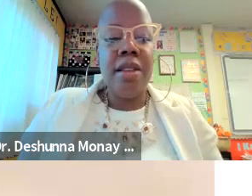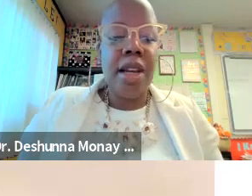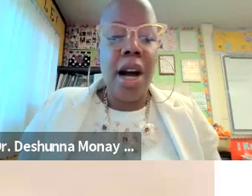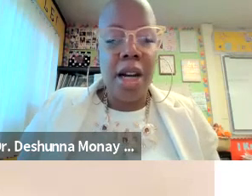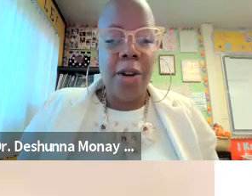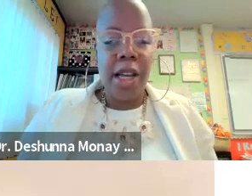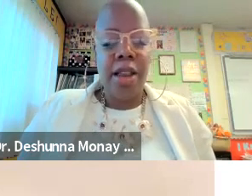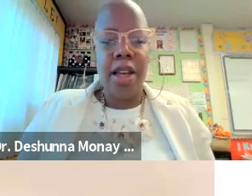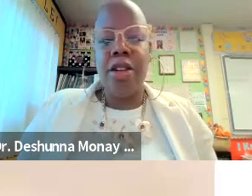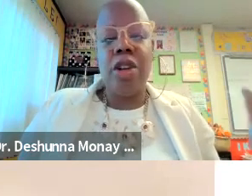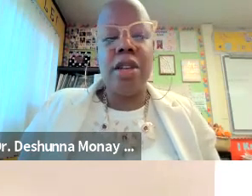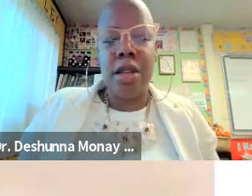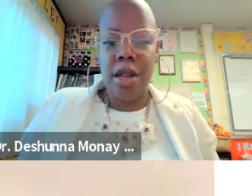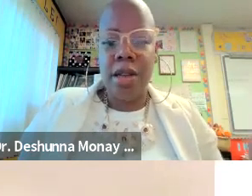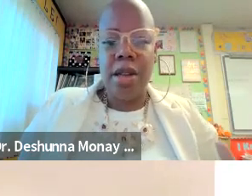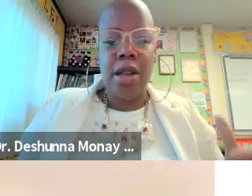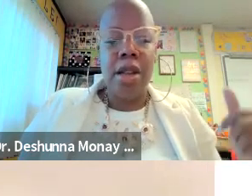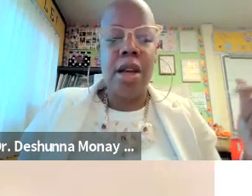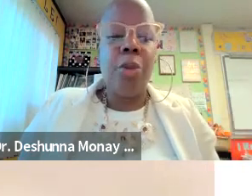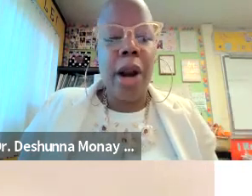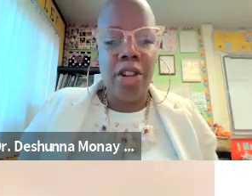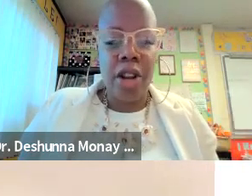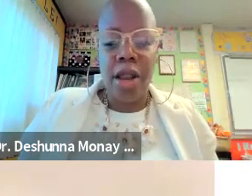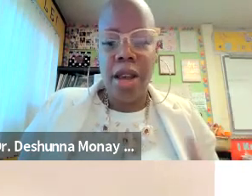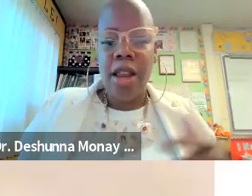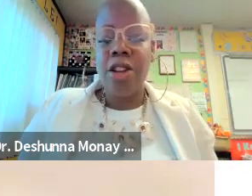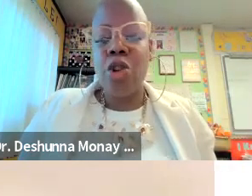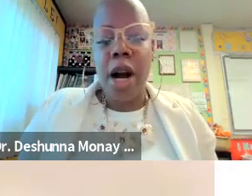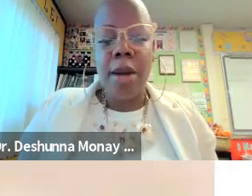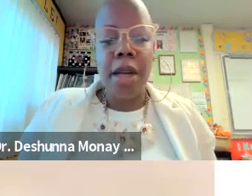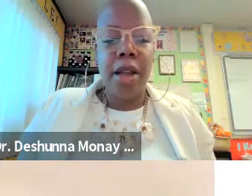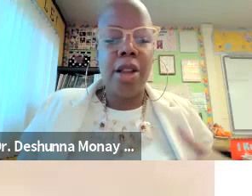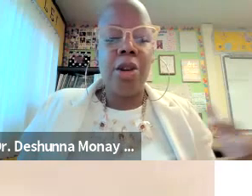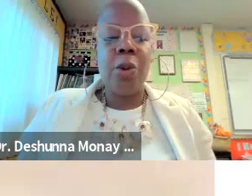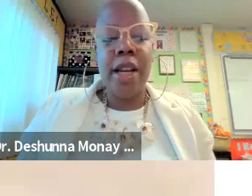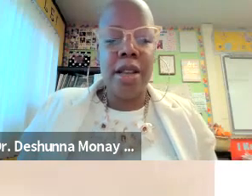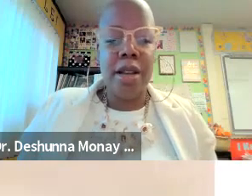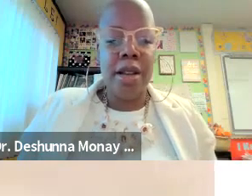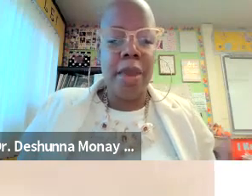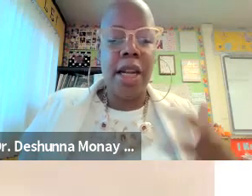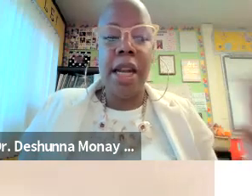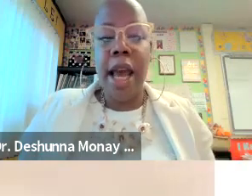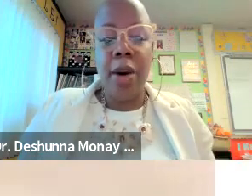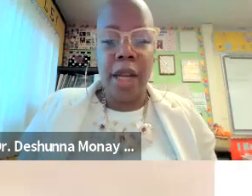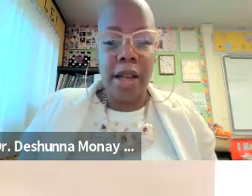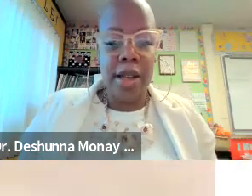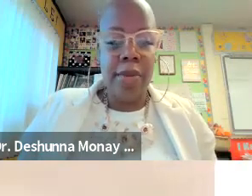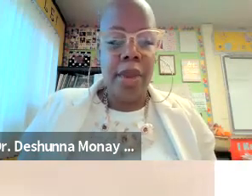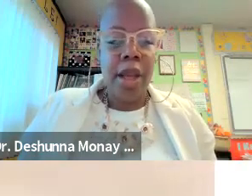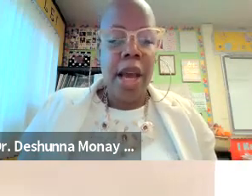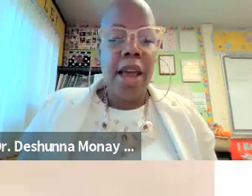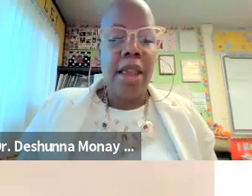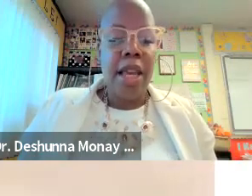This is the concrete, the injustices, the oppression, the trauma, the racism, the